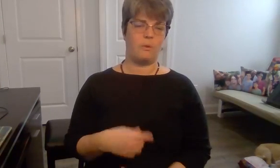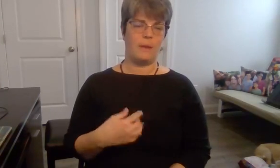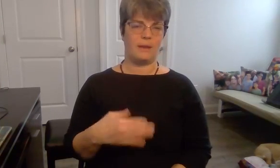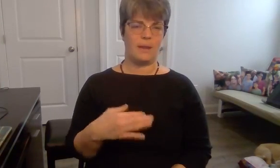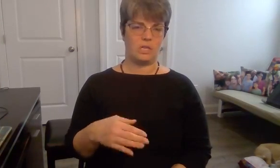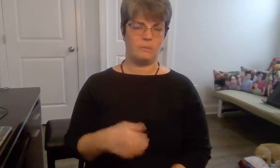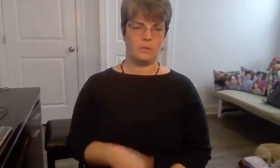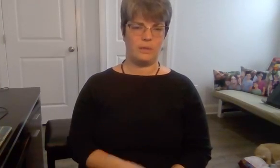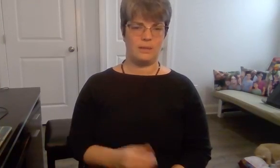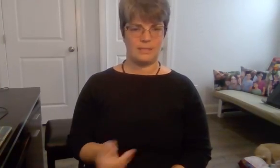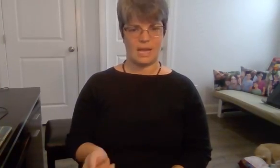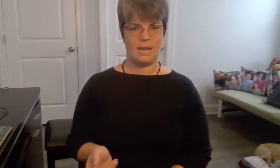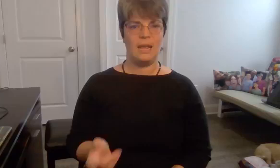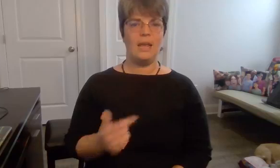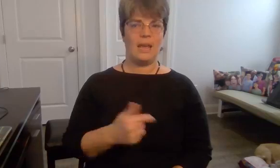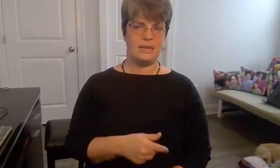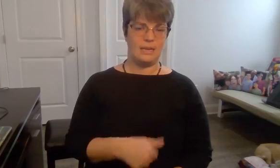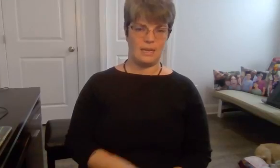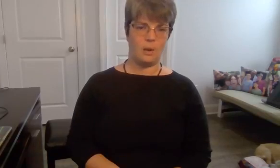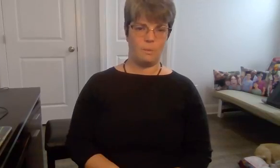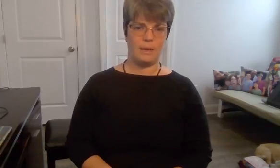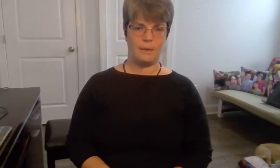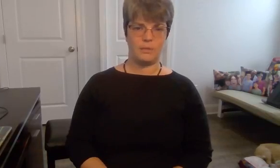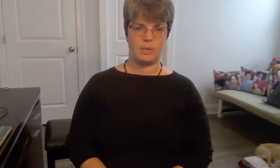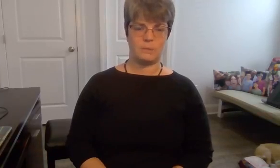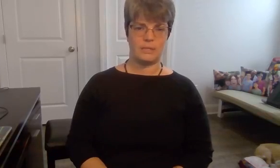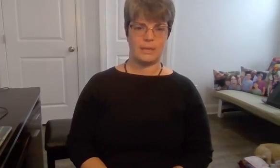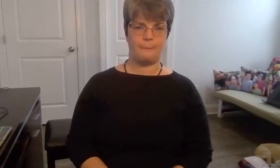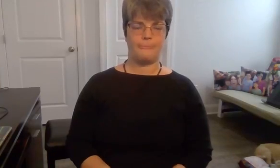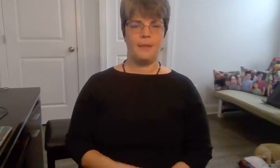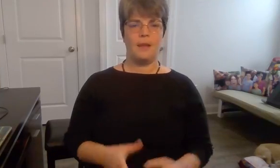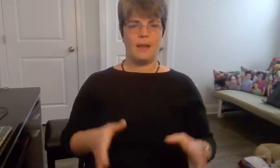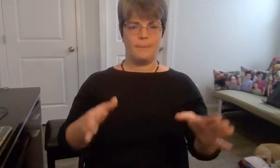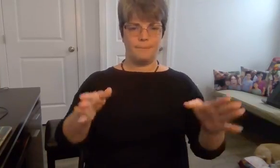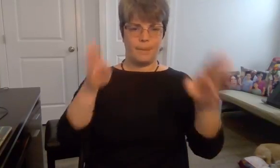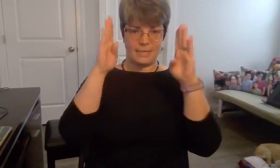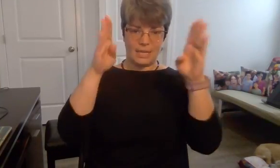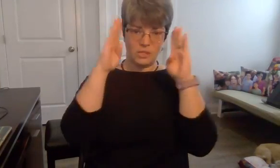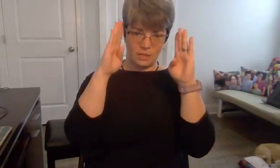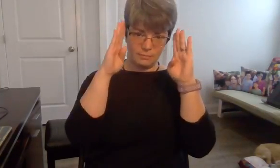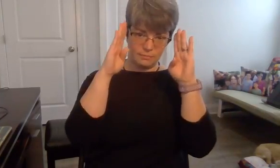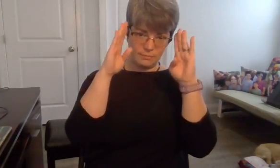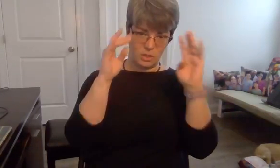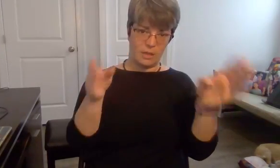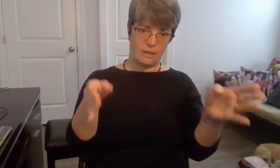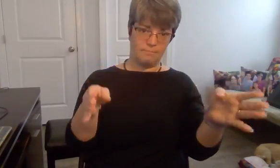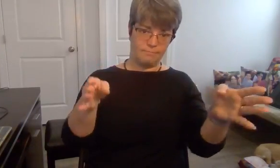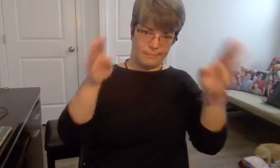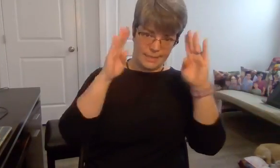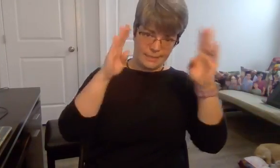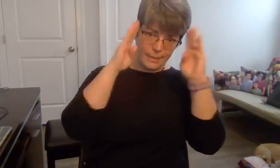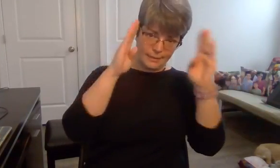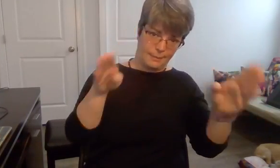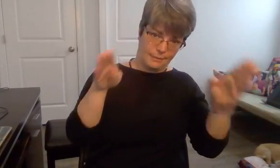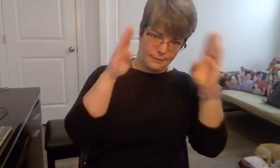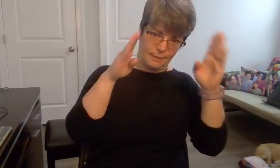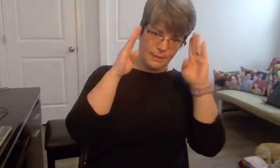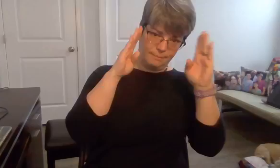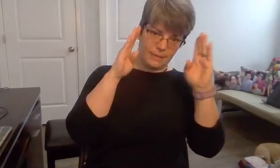make the connection between the sign and needing help and be able to express that. Pay attention. So like, eyes up here, come on, look at me.